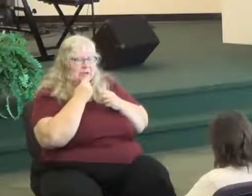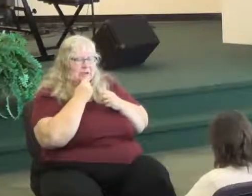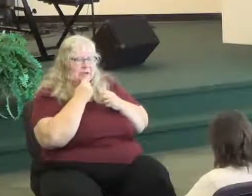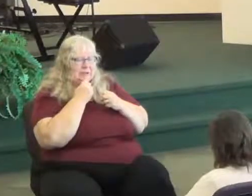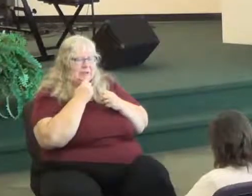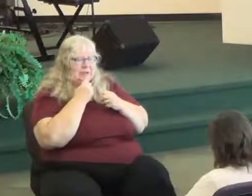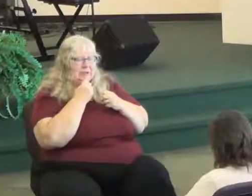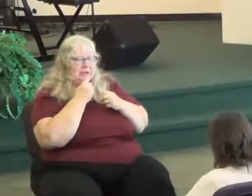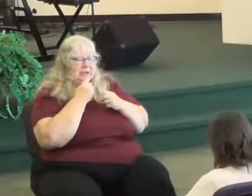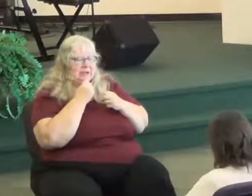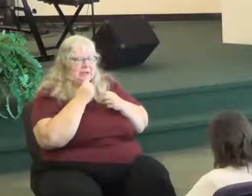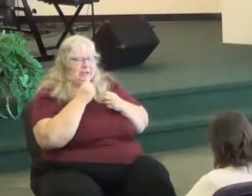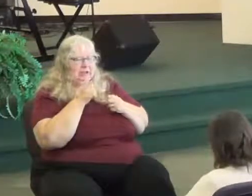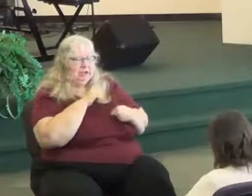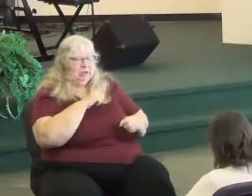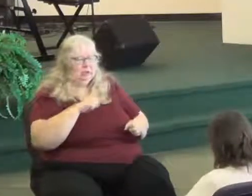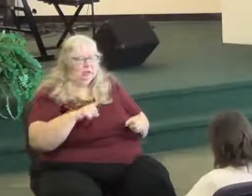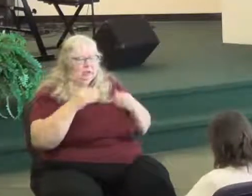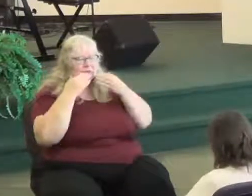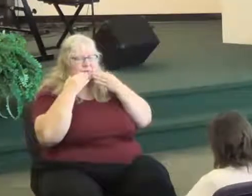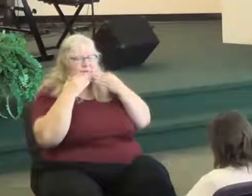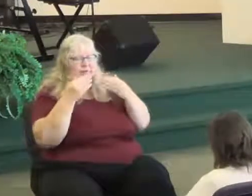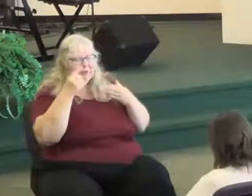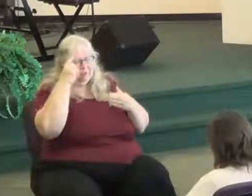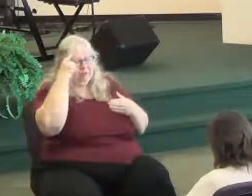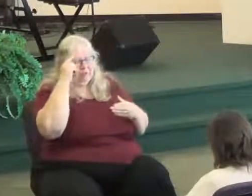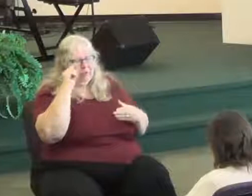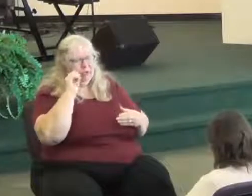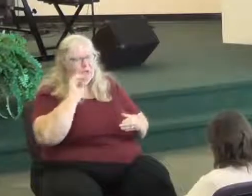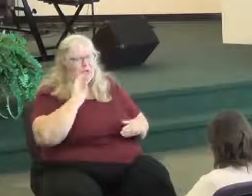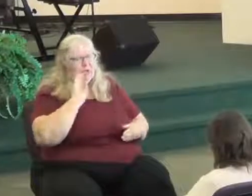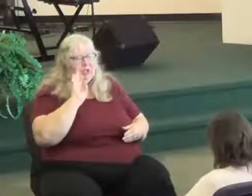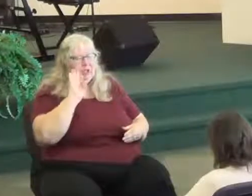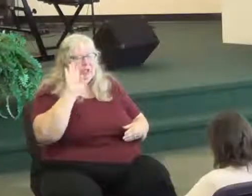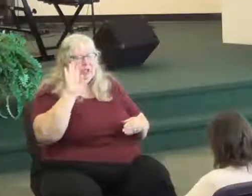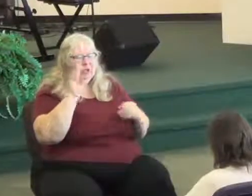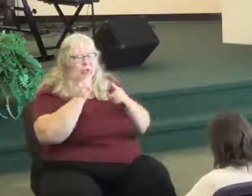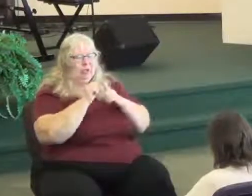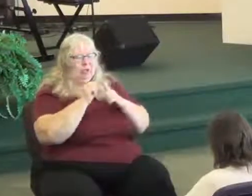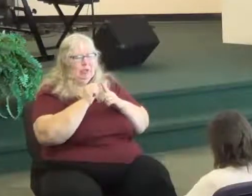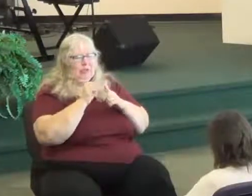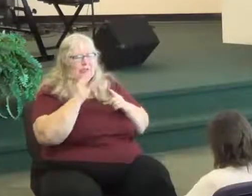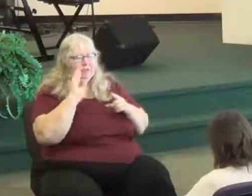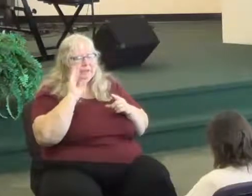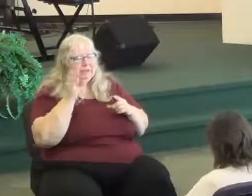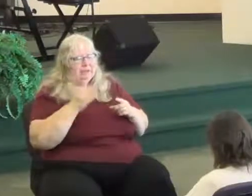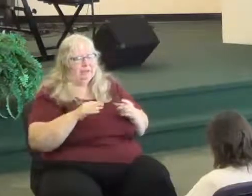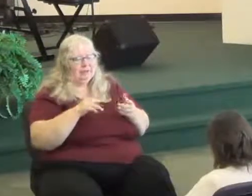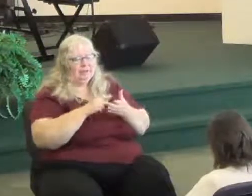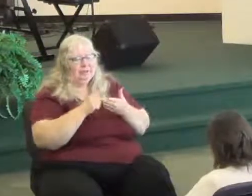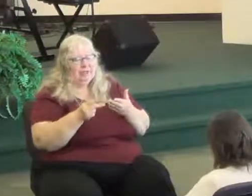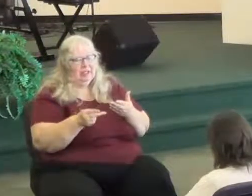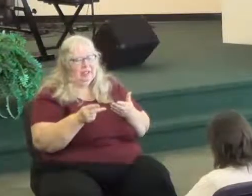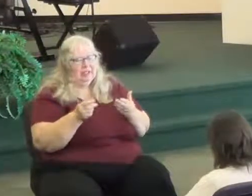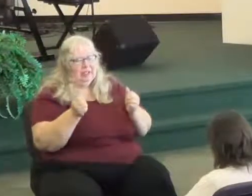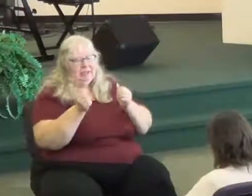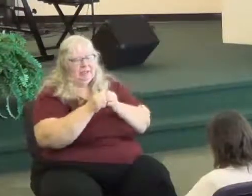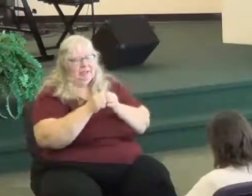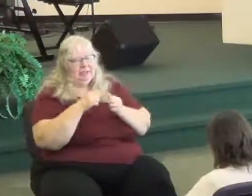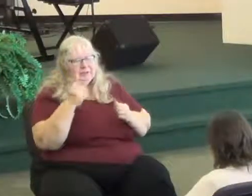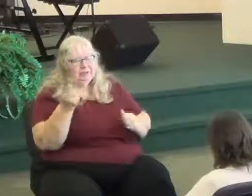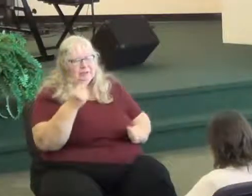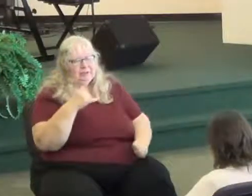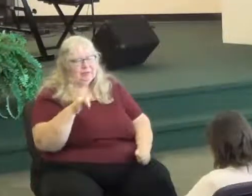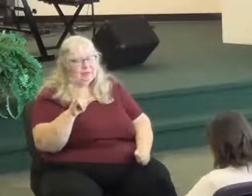today. So Lord, thank you for your word. We thank you that it never fails, and it's going to be with us for